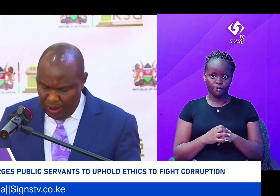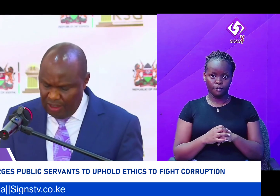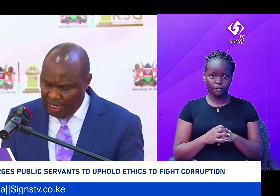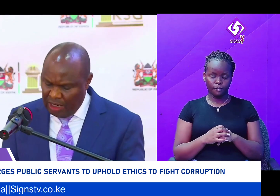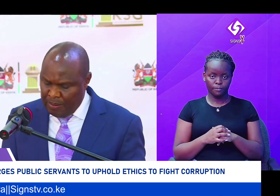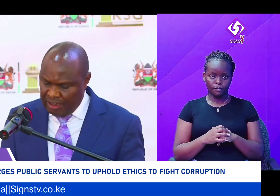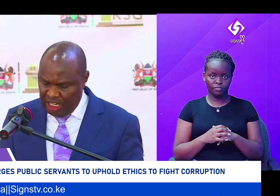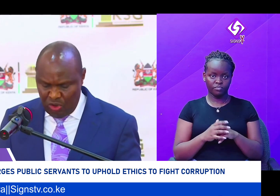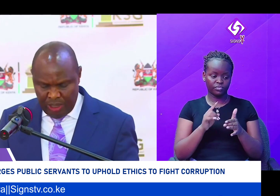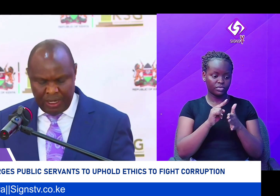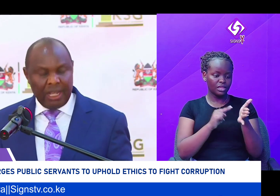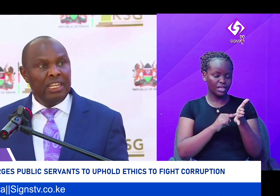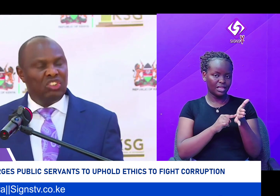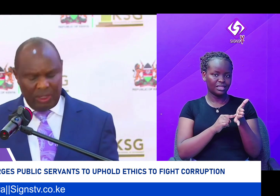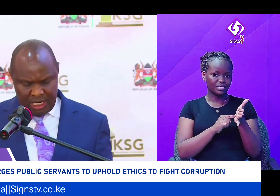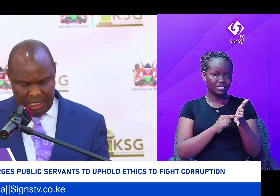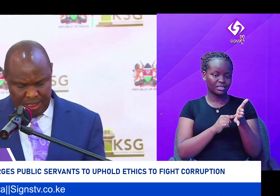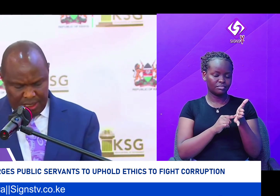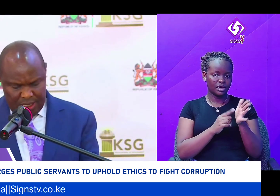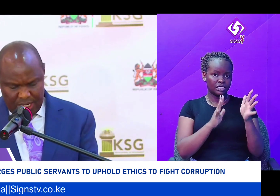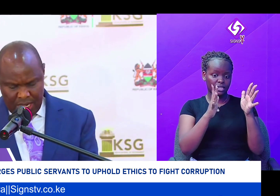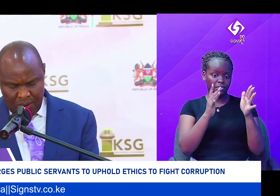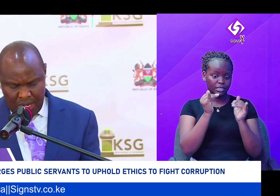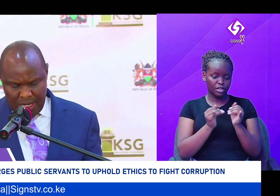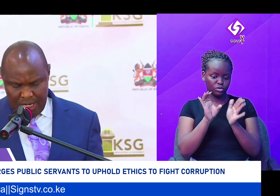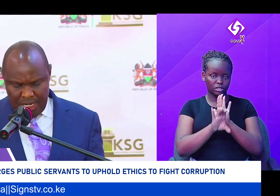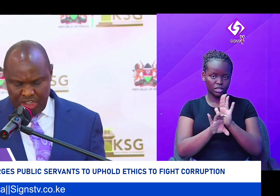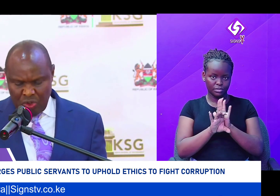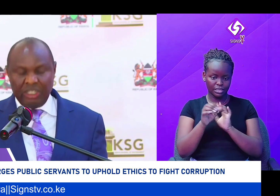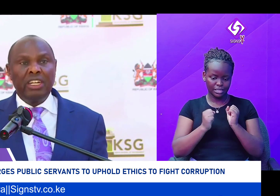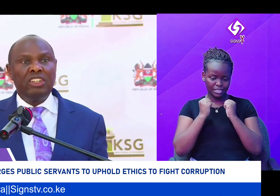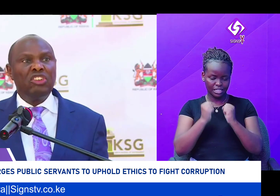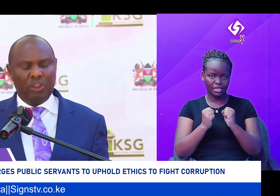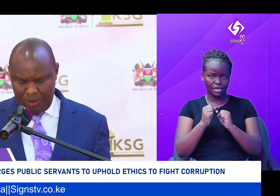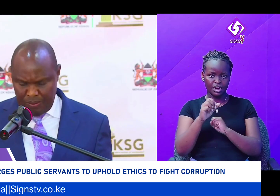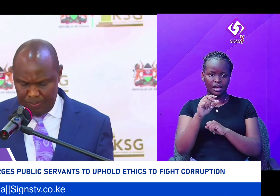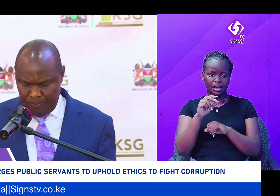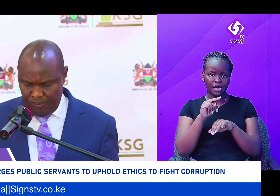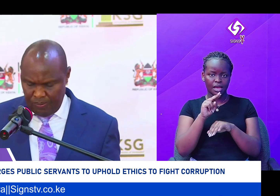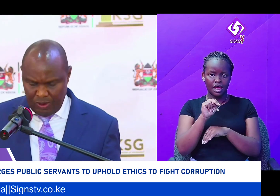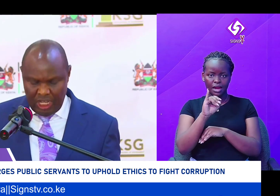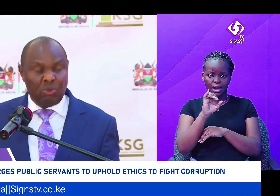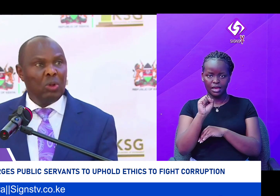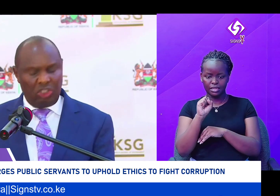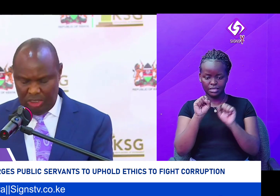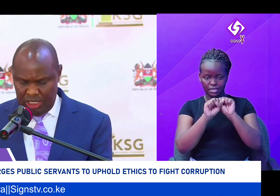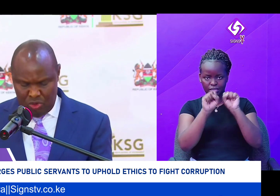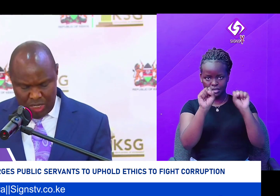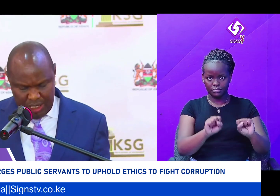This academy marks a new chapter in strengthening our national integrity systems. As we launch it today,